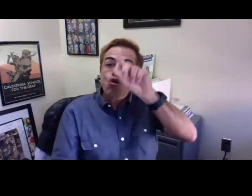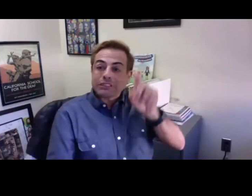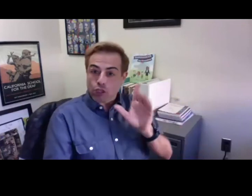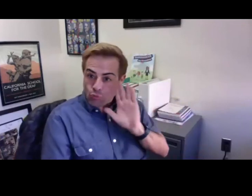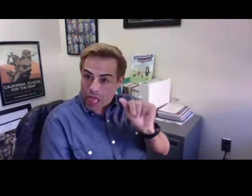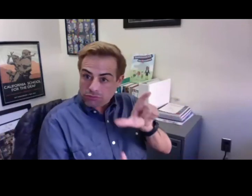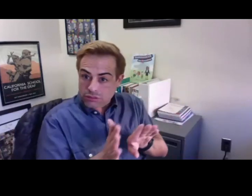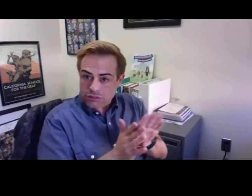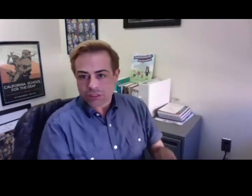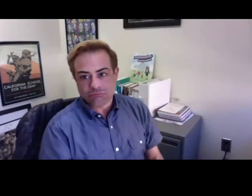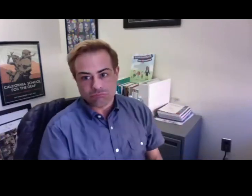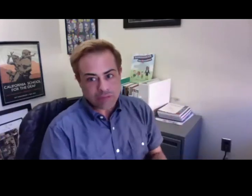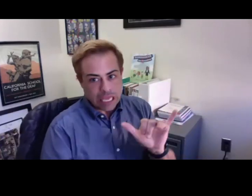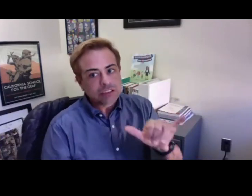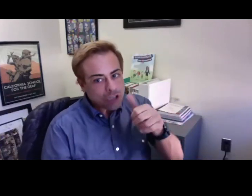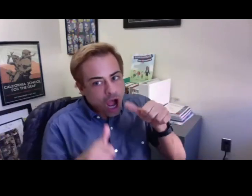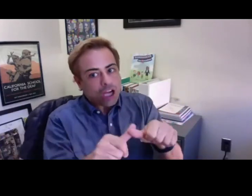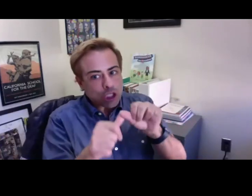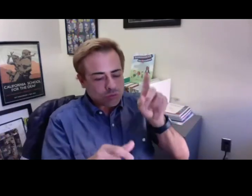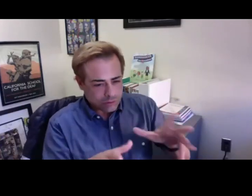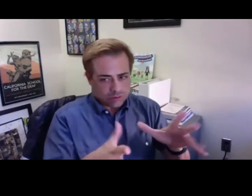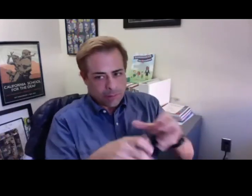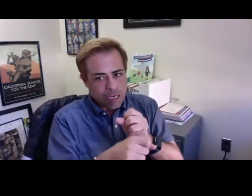were myths, and they will develop language.